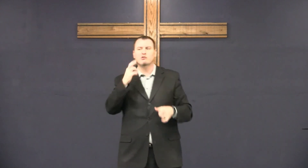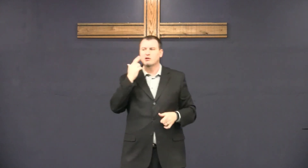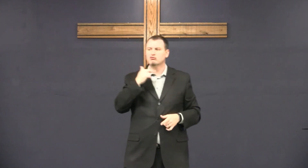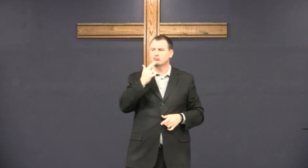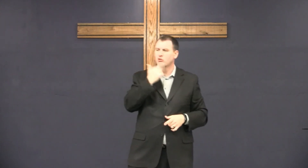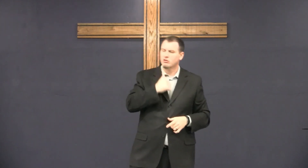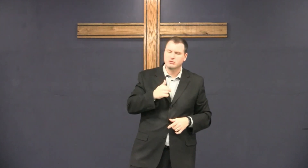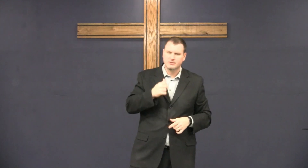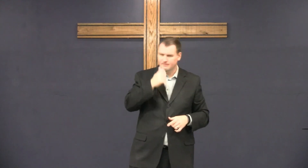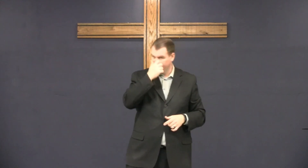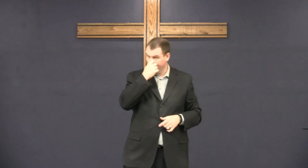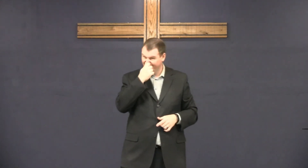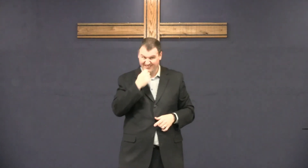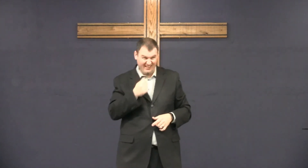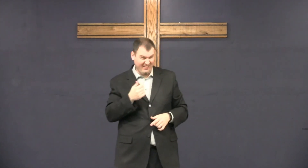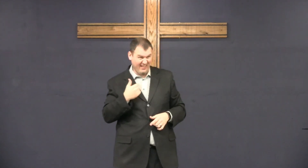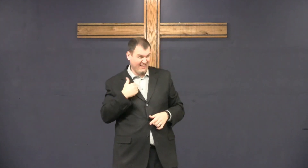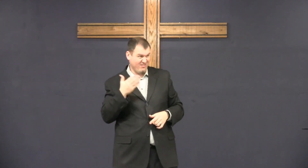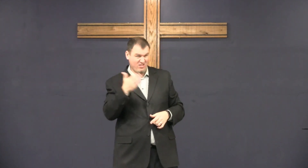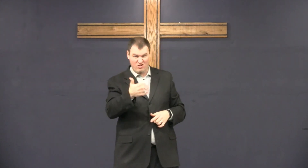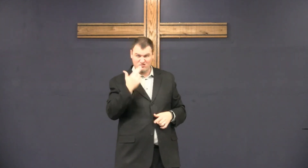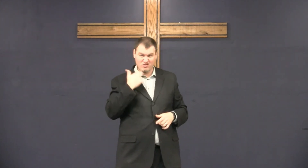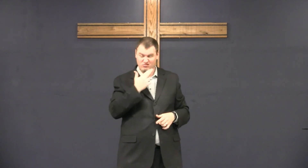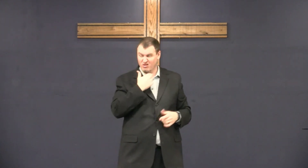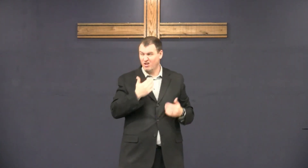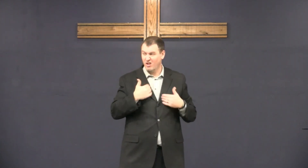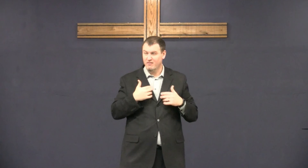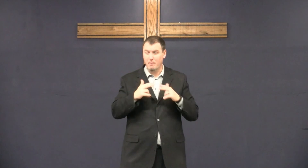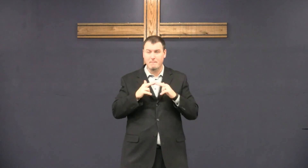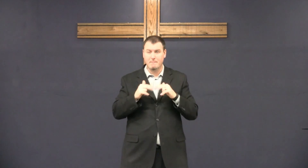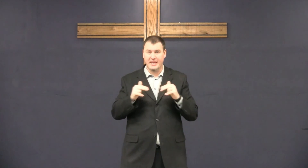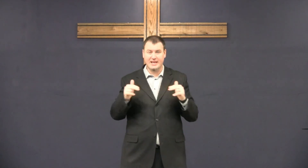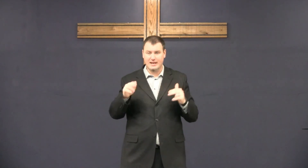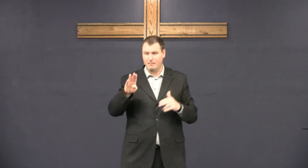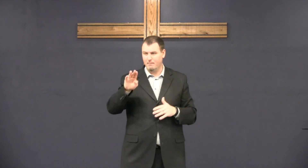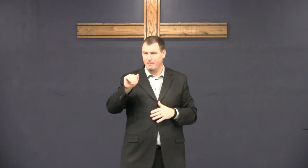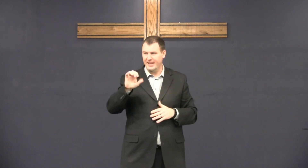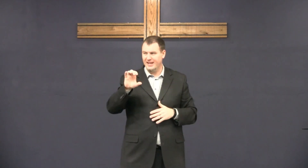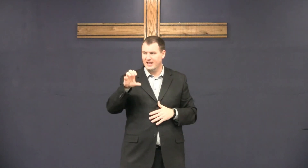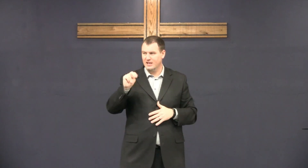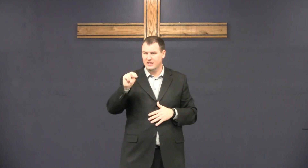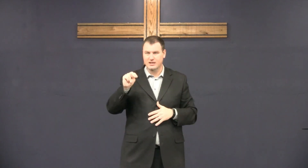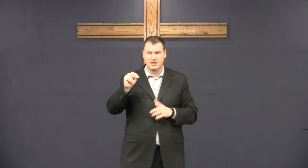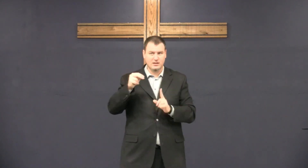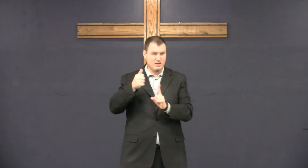My wife and I just went to a restaurant, and at this restaurant they had bacon.